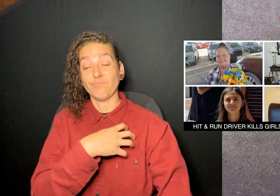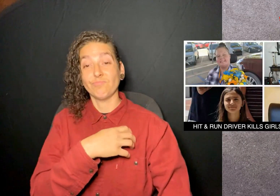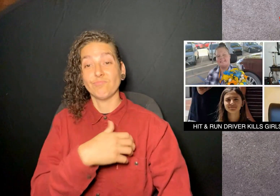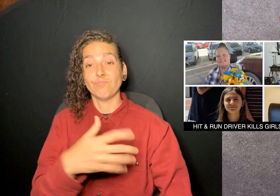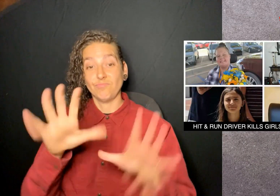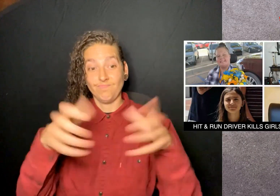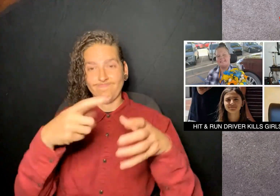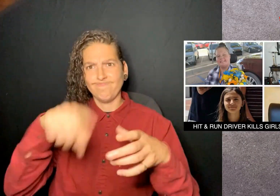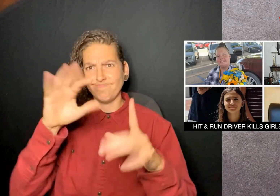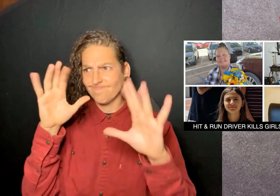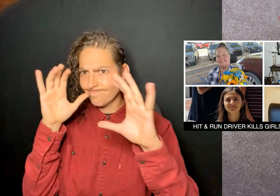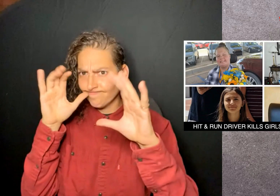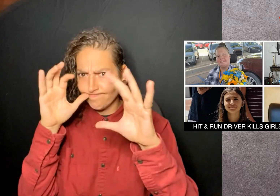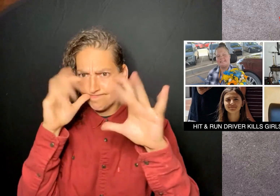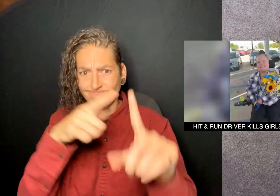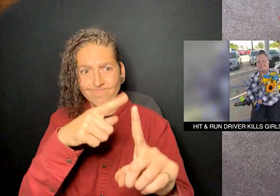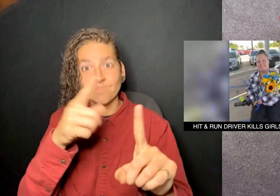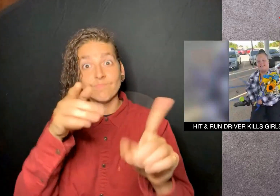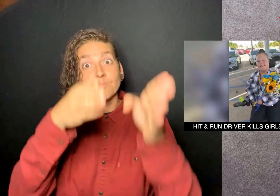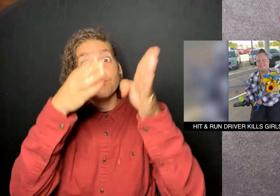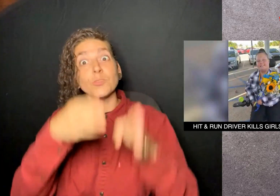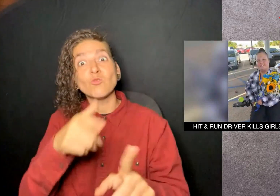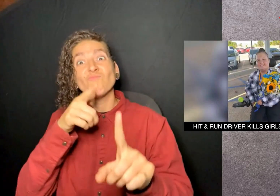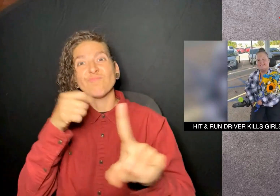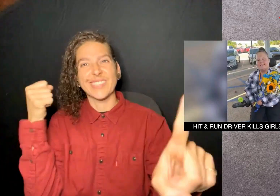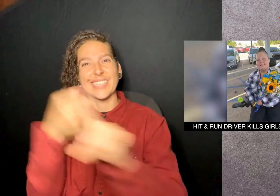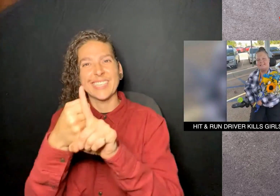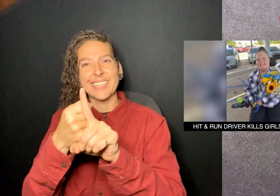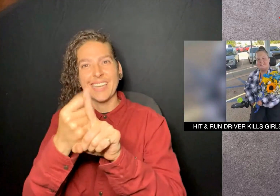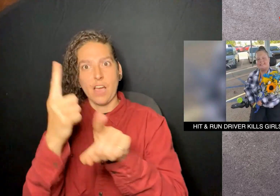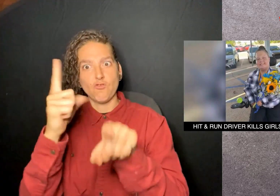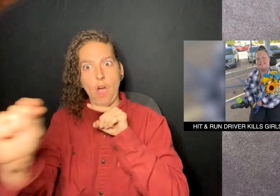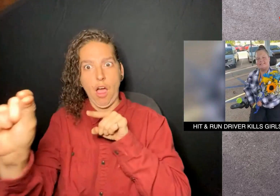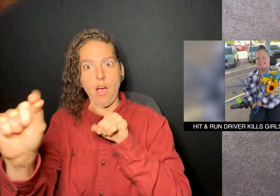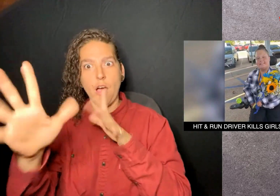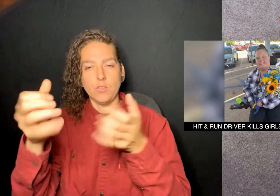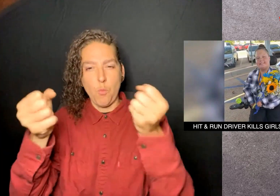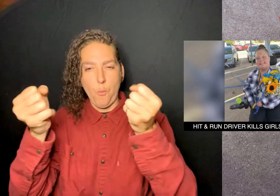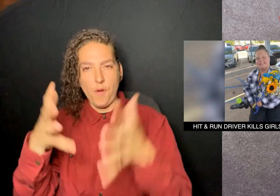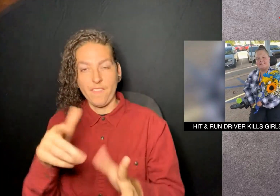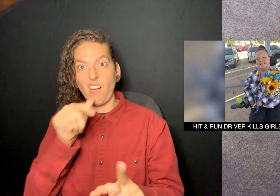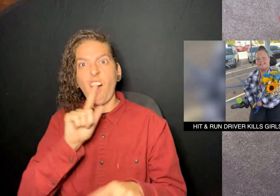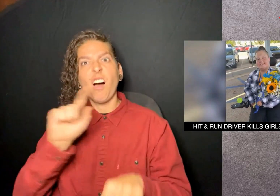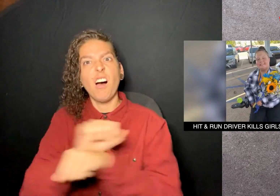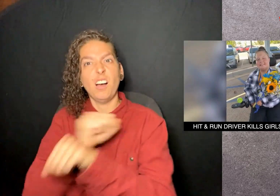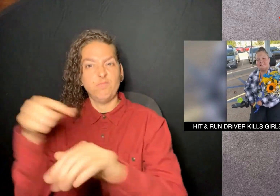Authorities in California are looking for a hit-and-run driver who killed 3 girls.